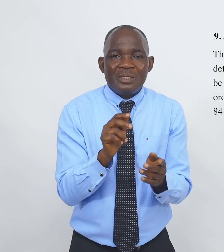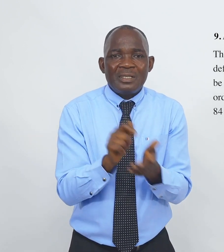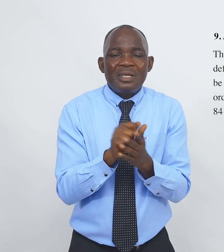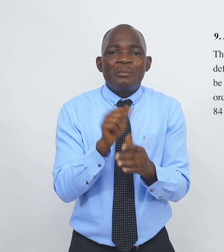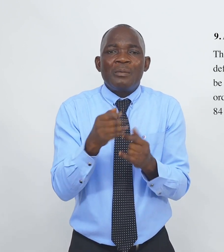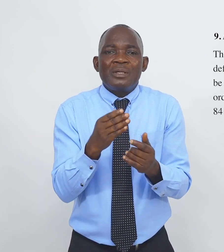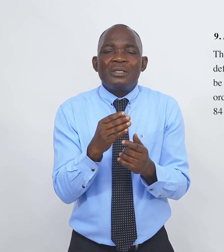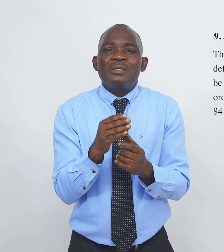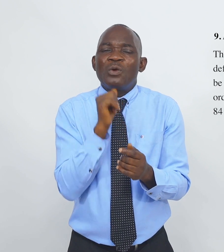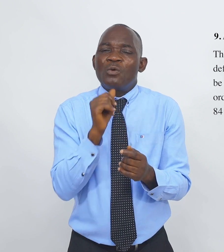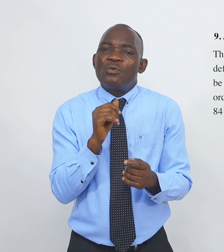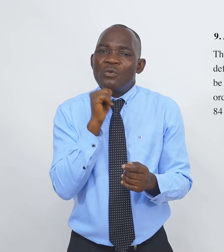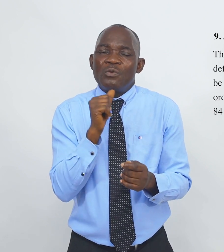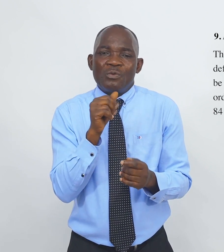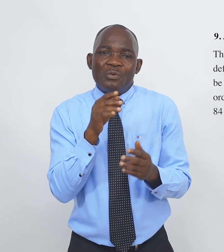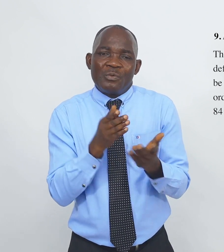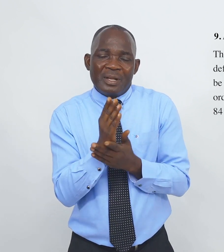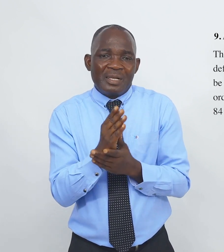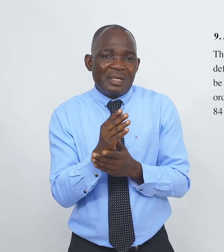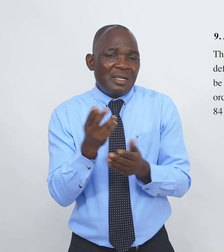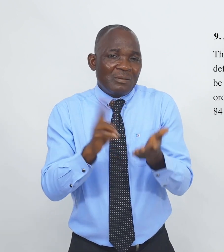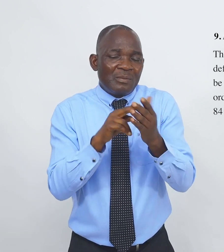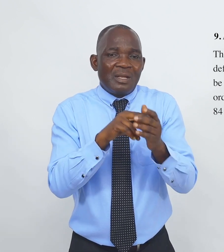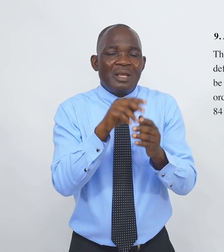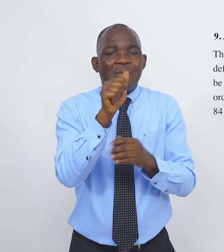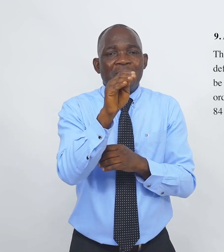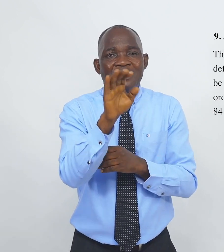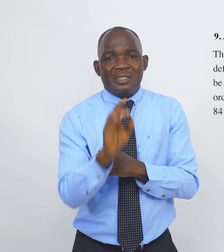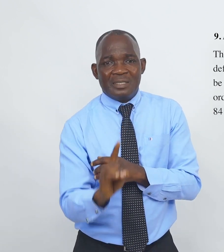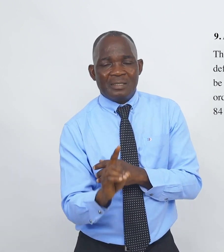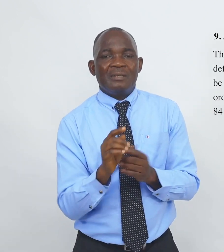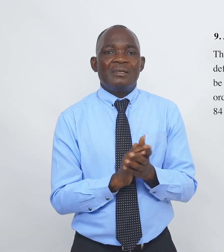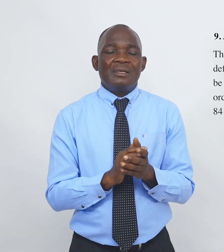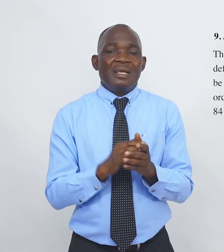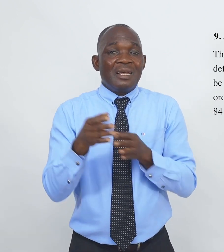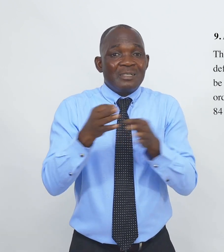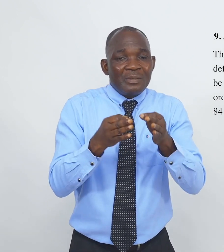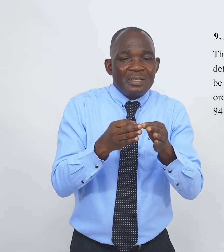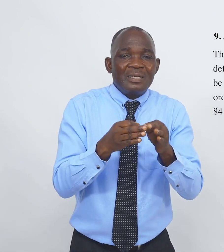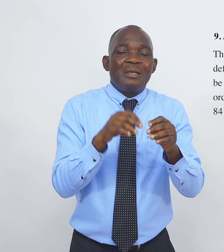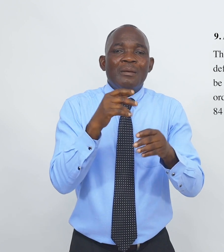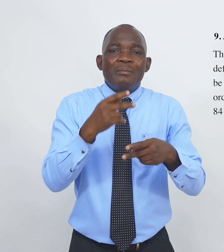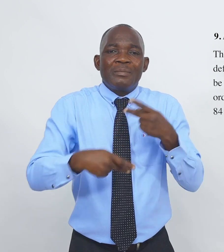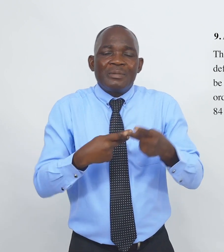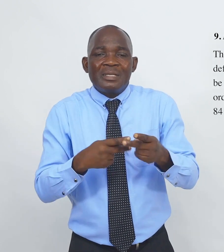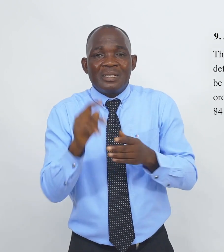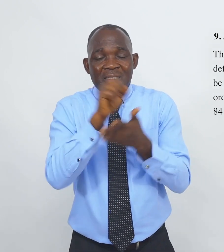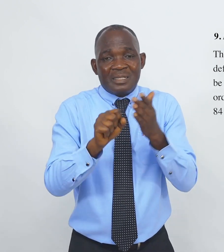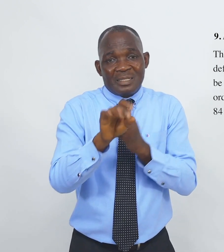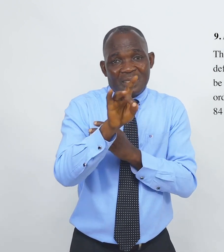be unfamiliar to readers listed in alphabetical order. Definitions for terms are based on Section 84 of